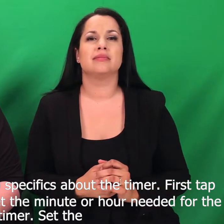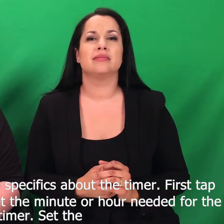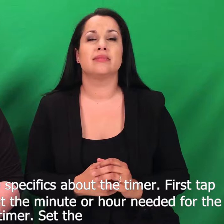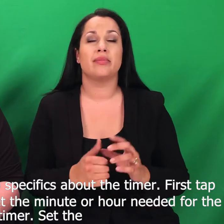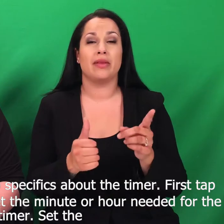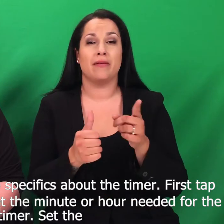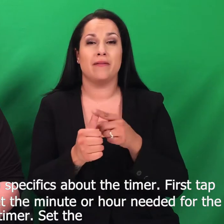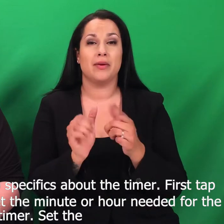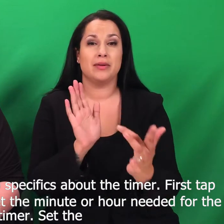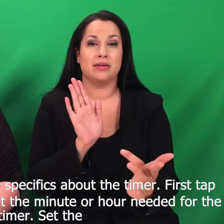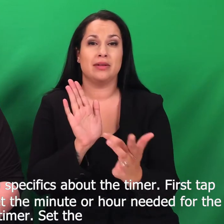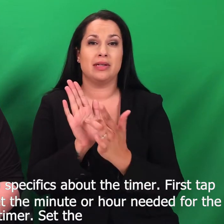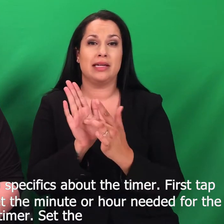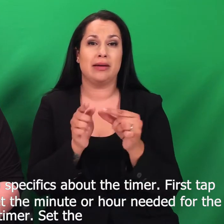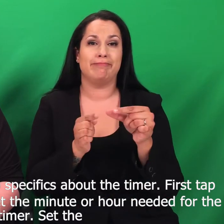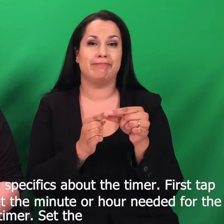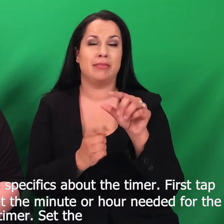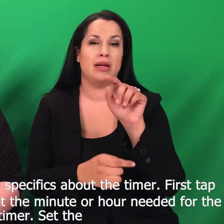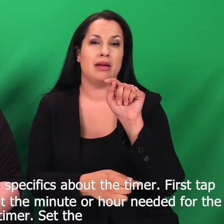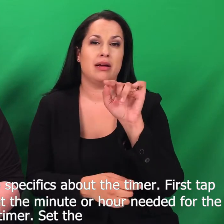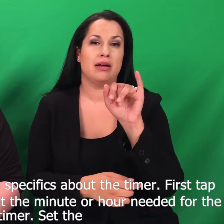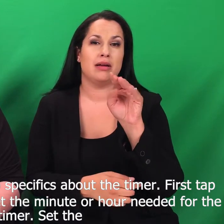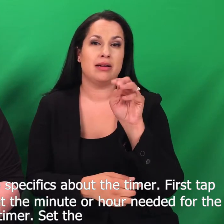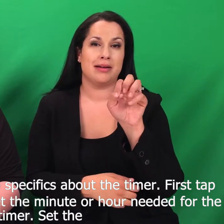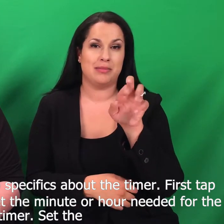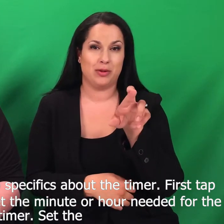First, tap Timer.